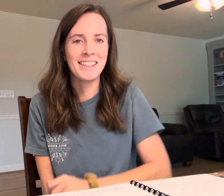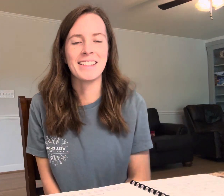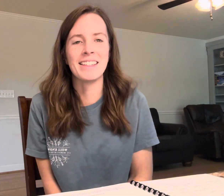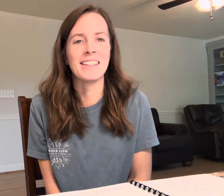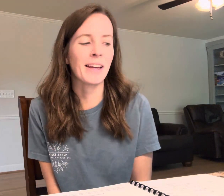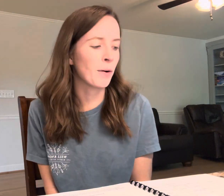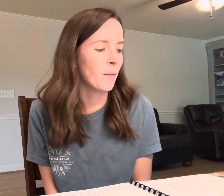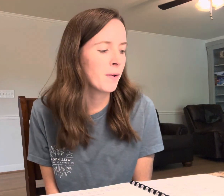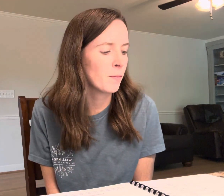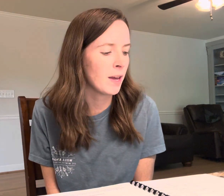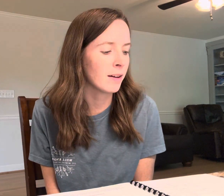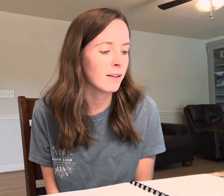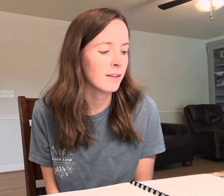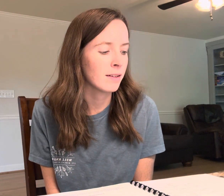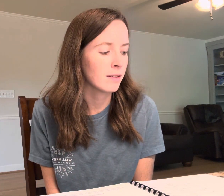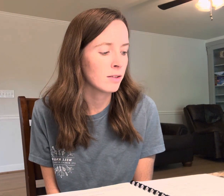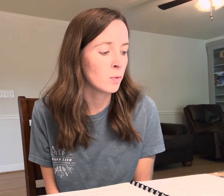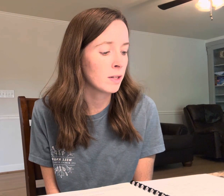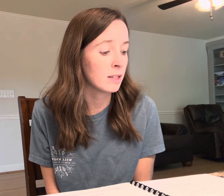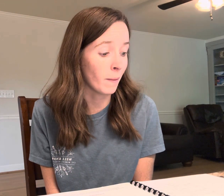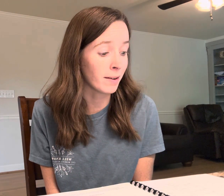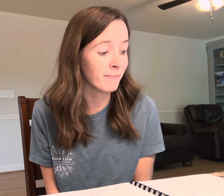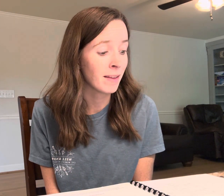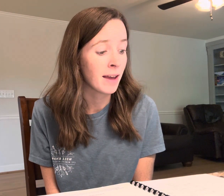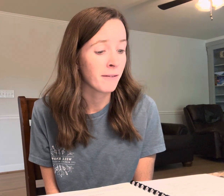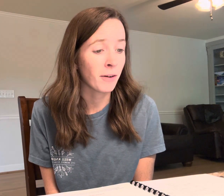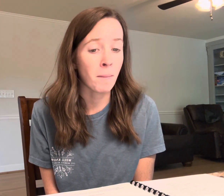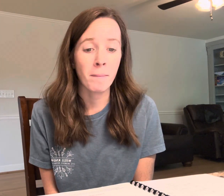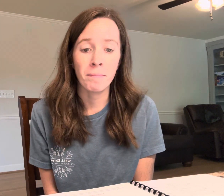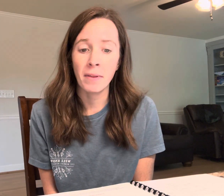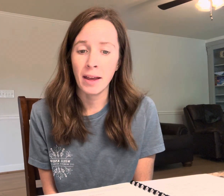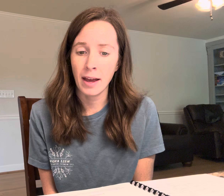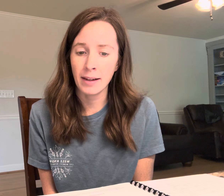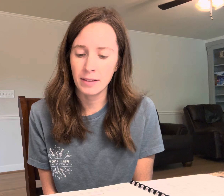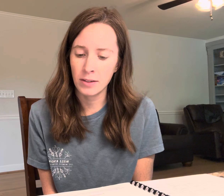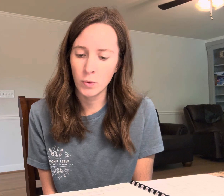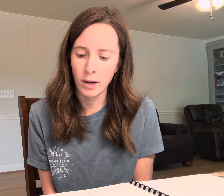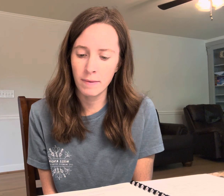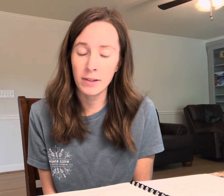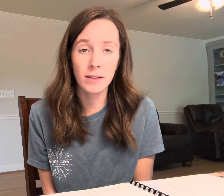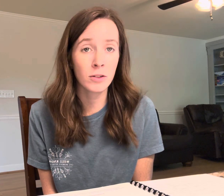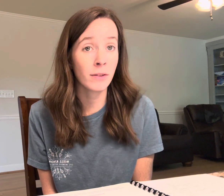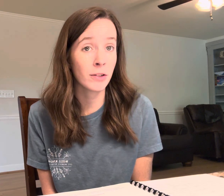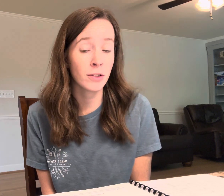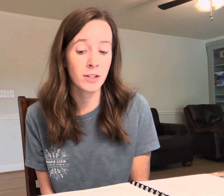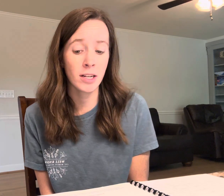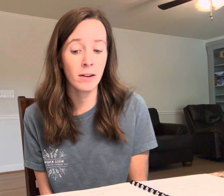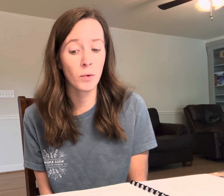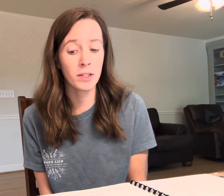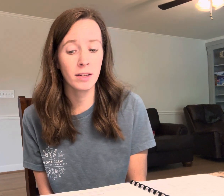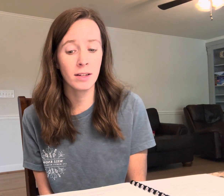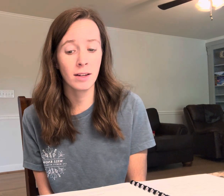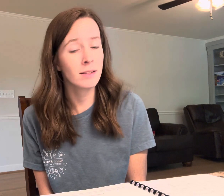This is CC Cycle 1, Week 21 from Exodus 20. This is actually verse 13 and 14 because they're